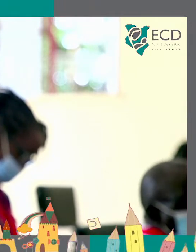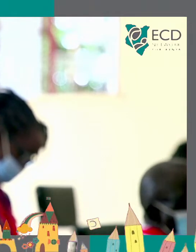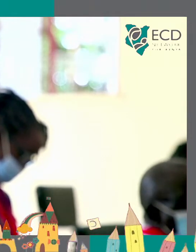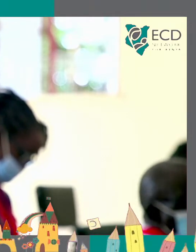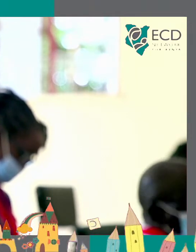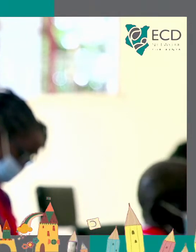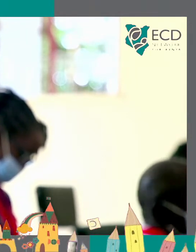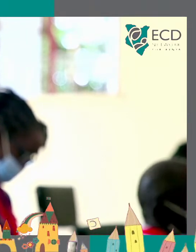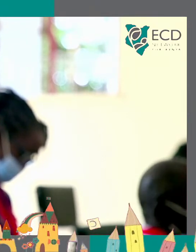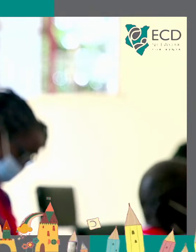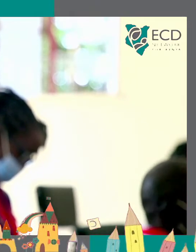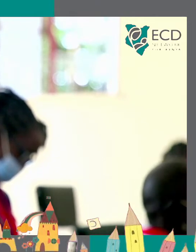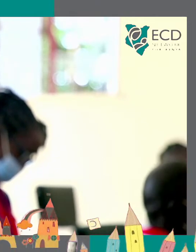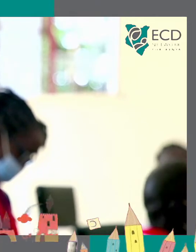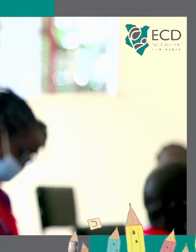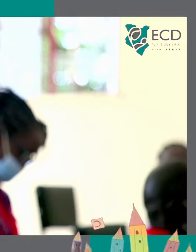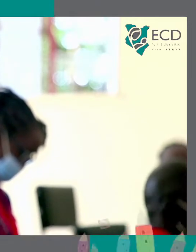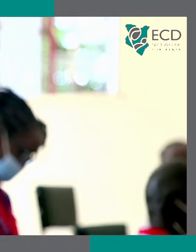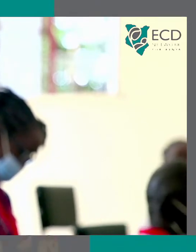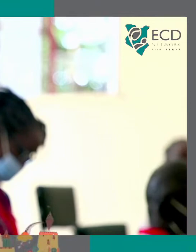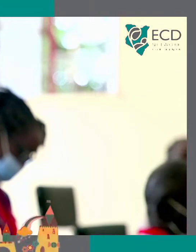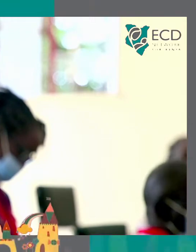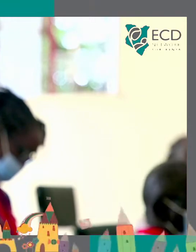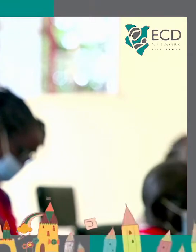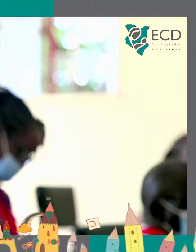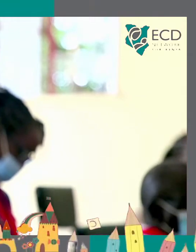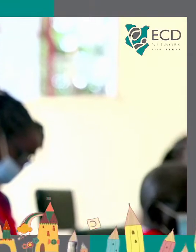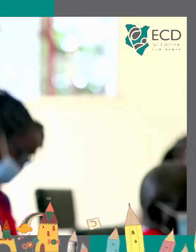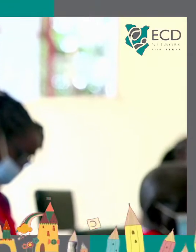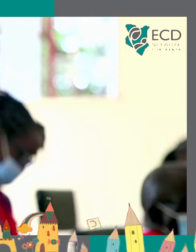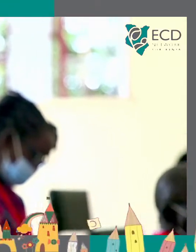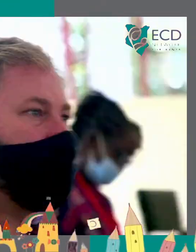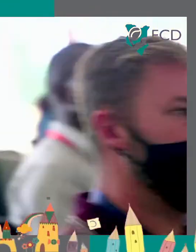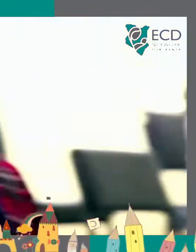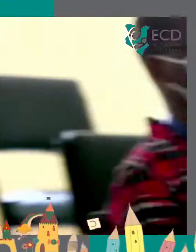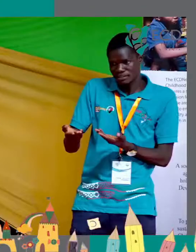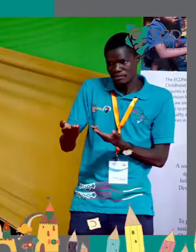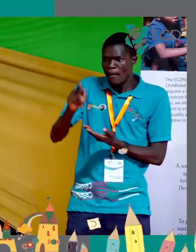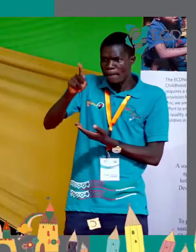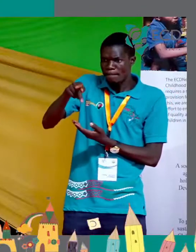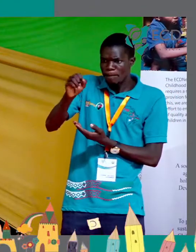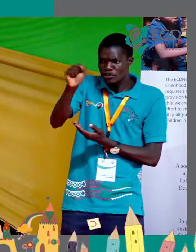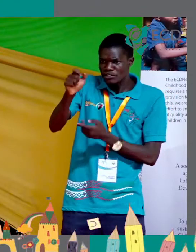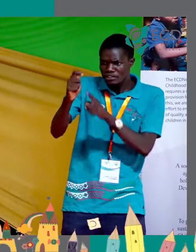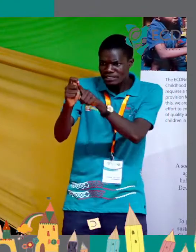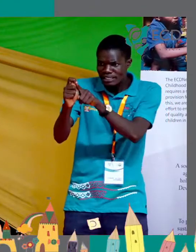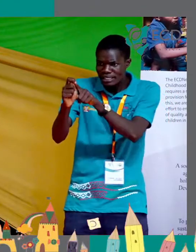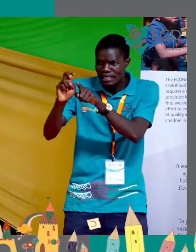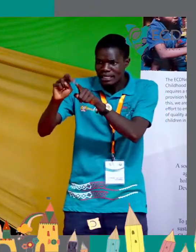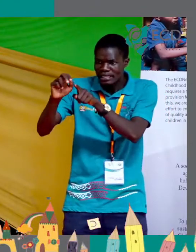care, antenatal, postnatal, for the mothers, for the children. We are now in the